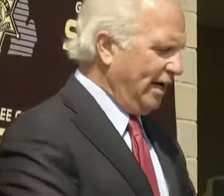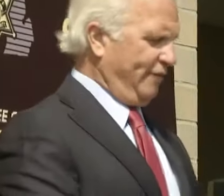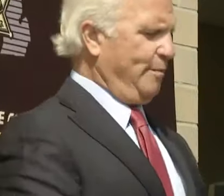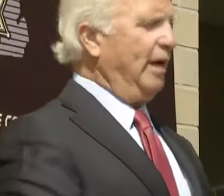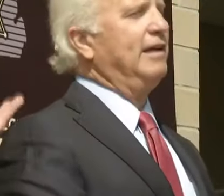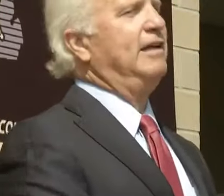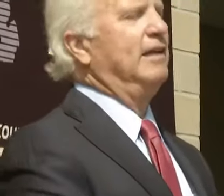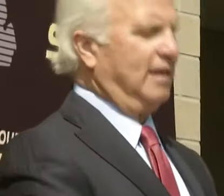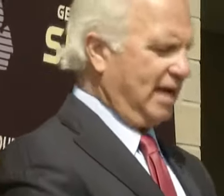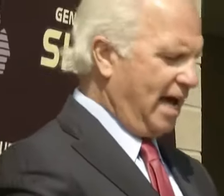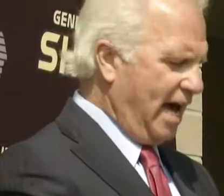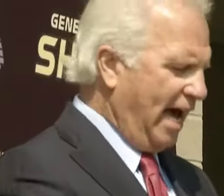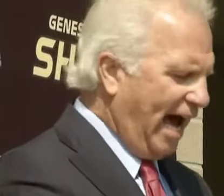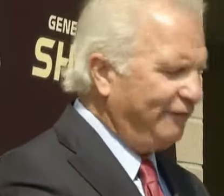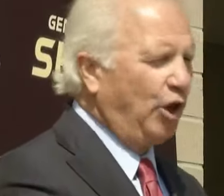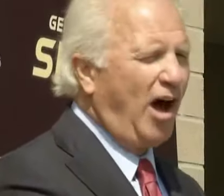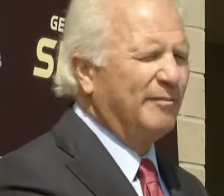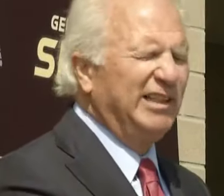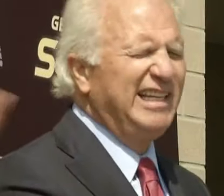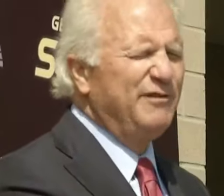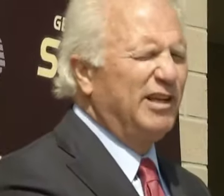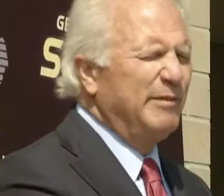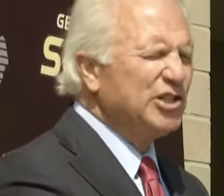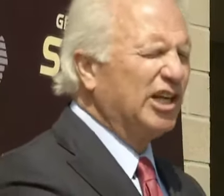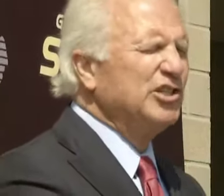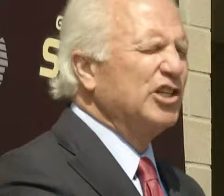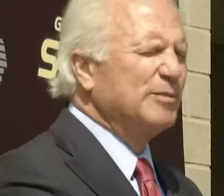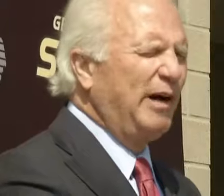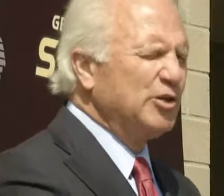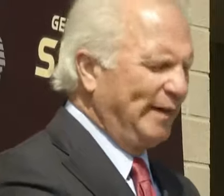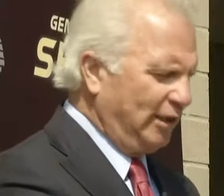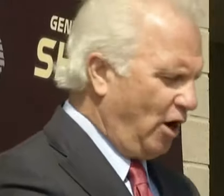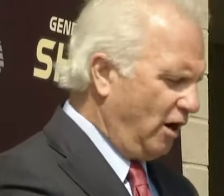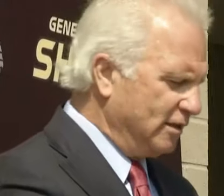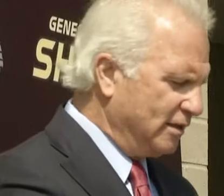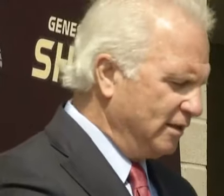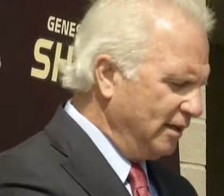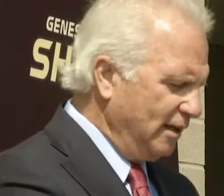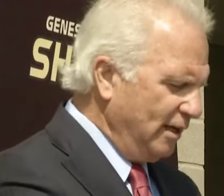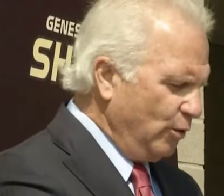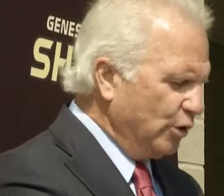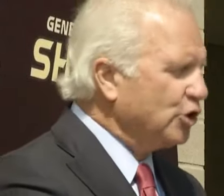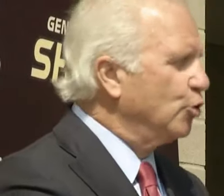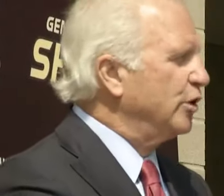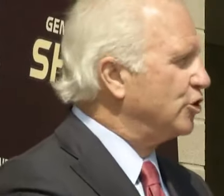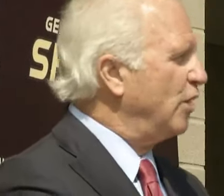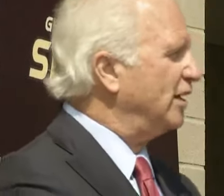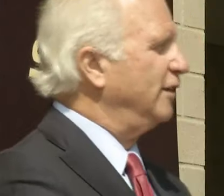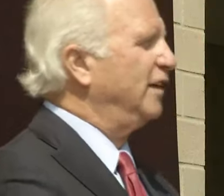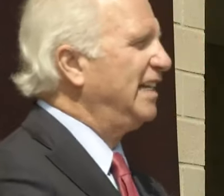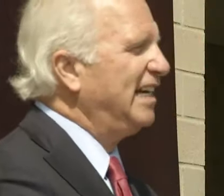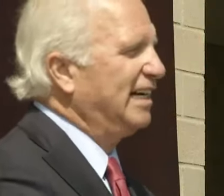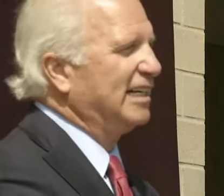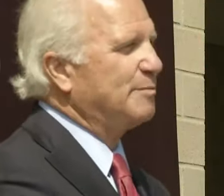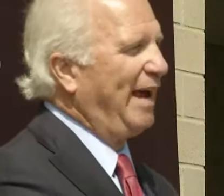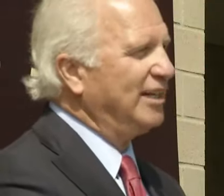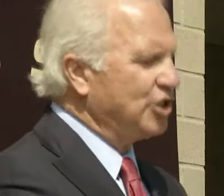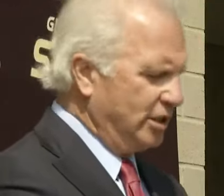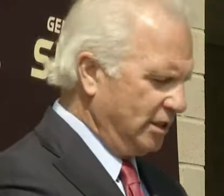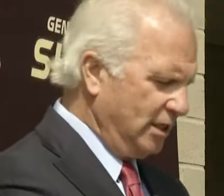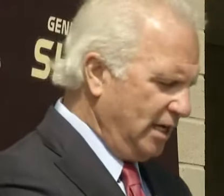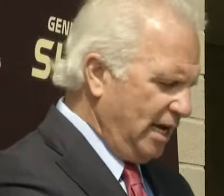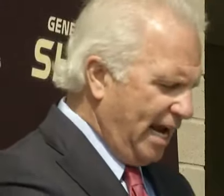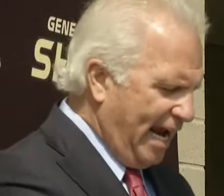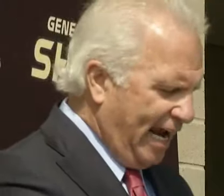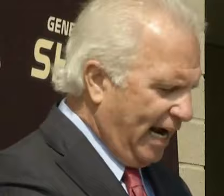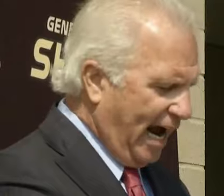Good morning, everybody. I've long believed that Michigan's expungement laws were too restrictive and needed